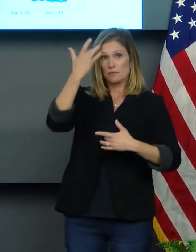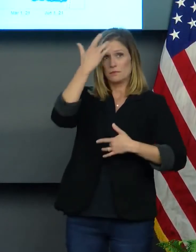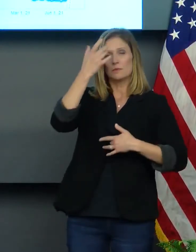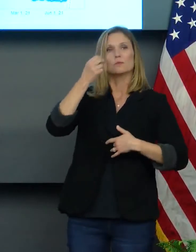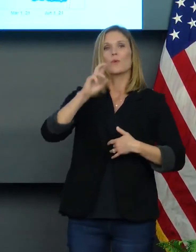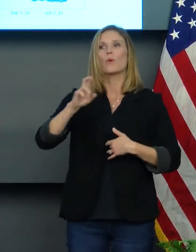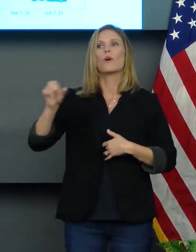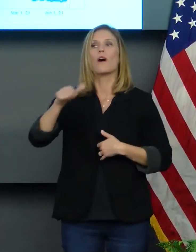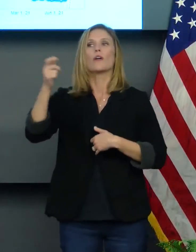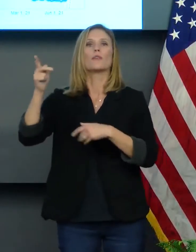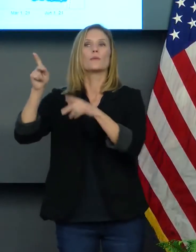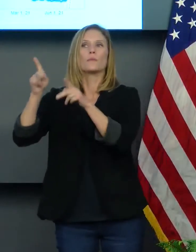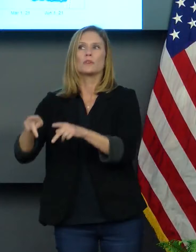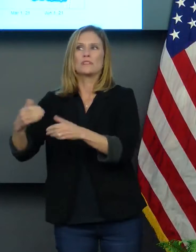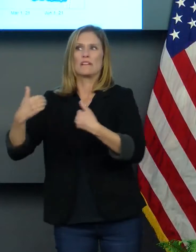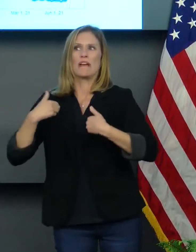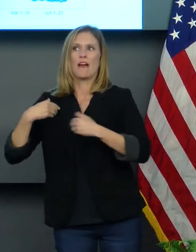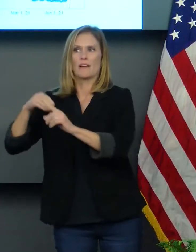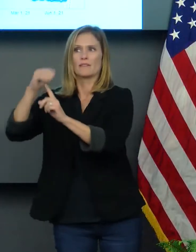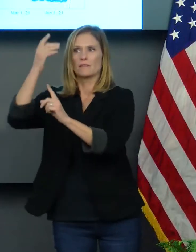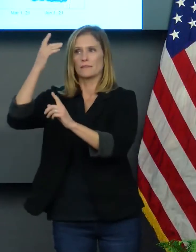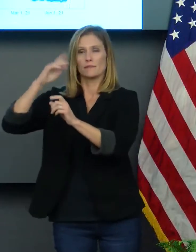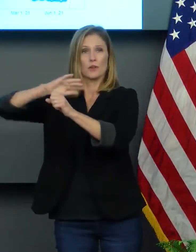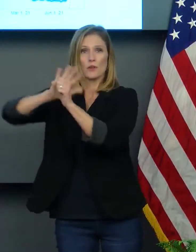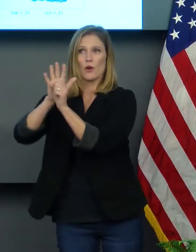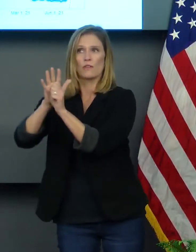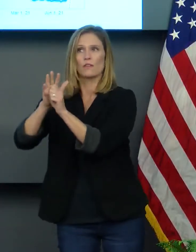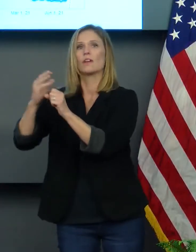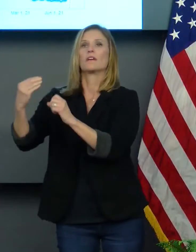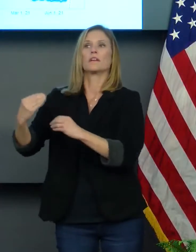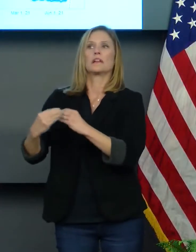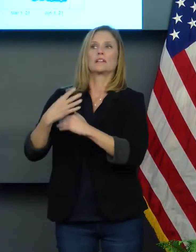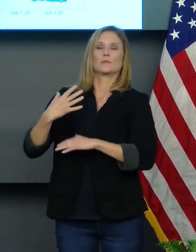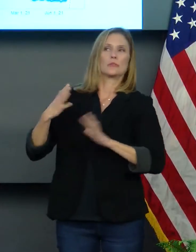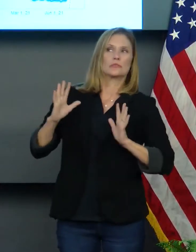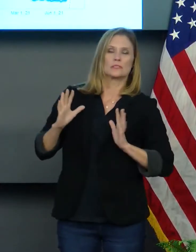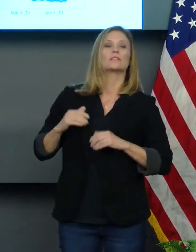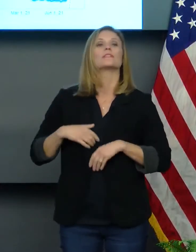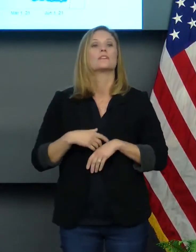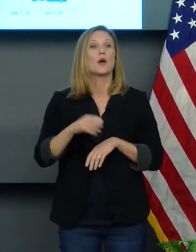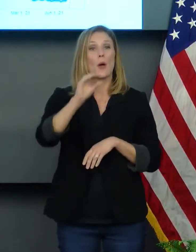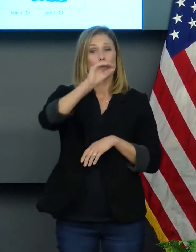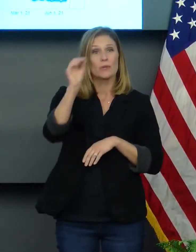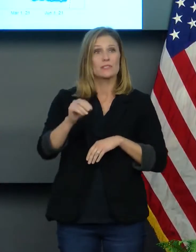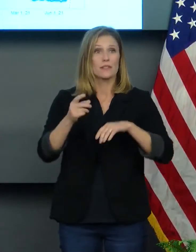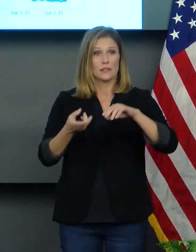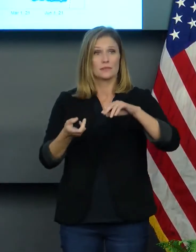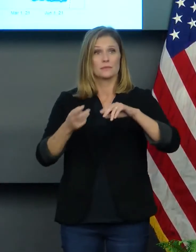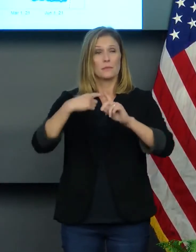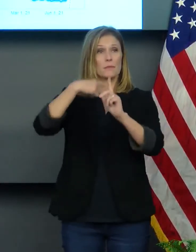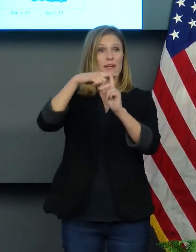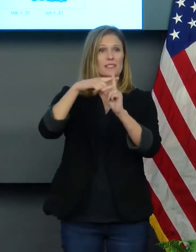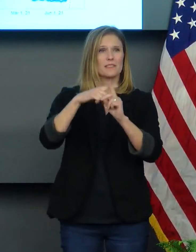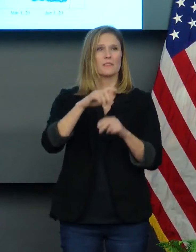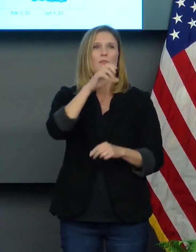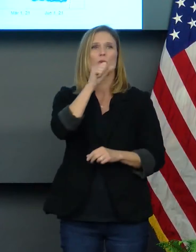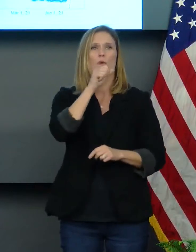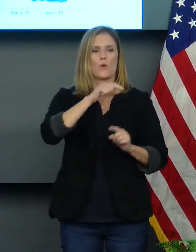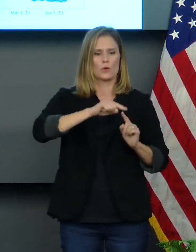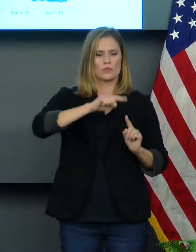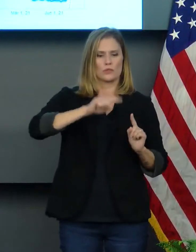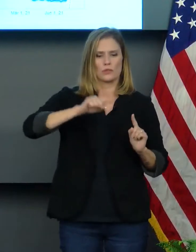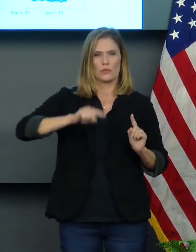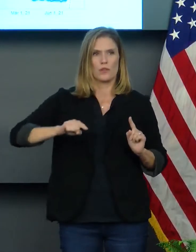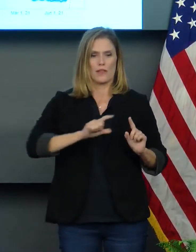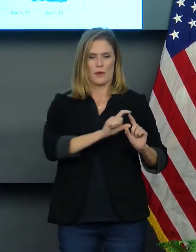were exposed to someone who is positive for COVID. You also see the percent positivity on those orange bars on the bottom. Governor